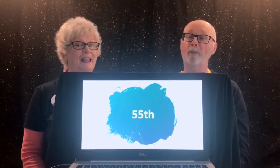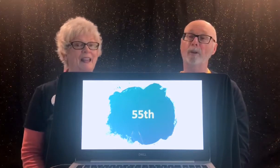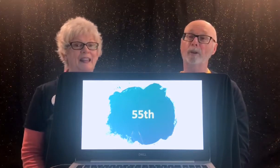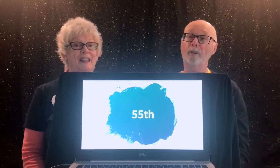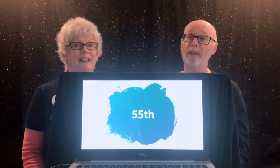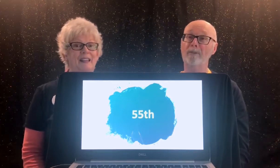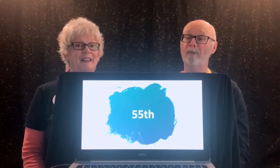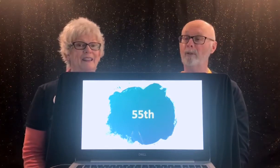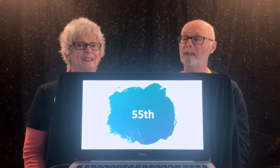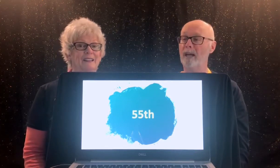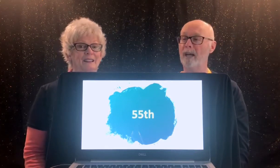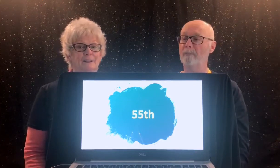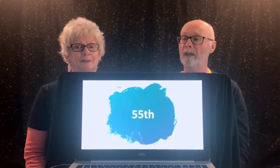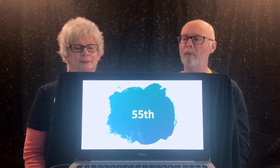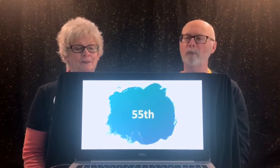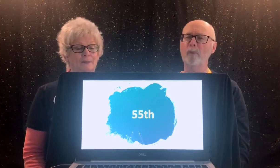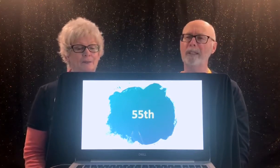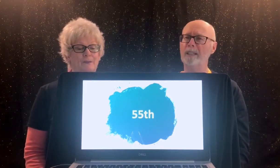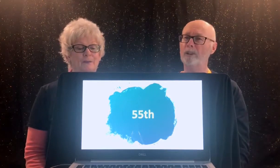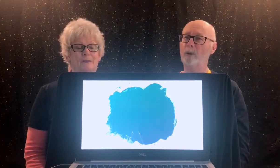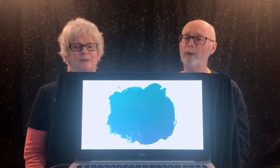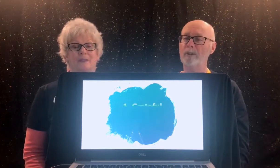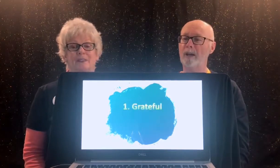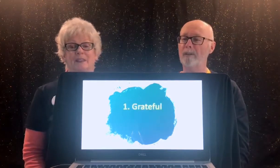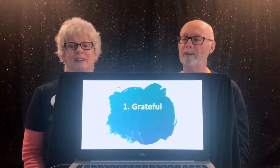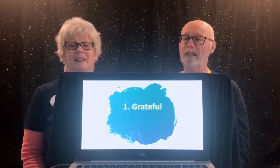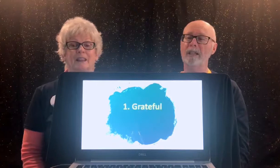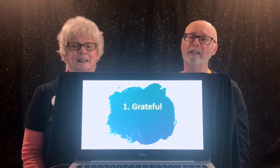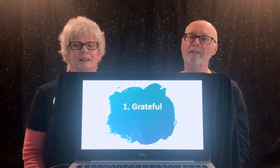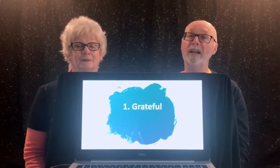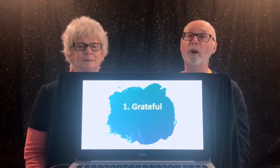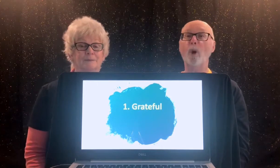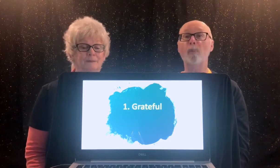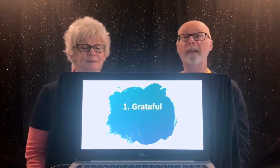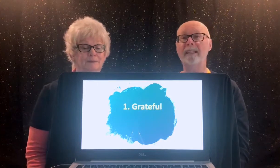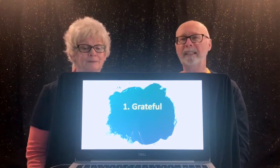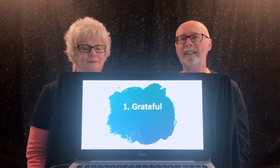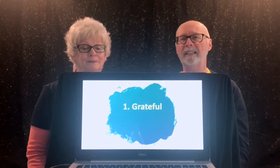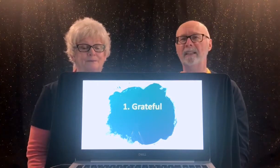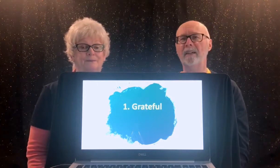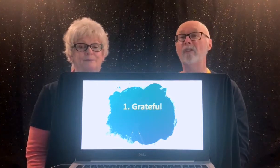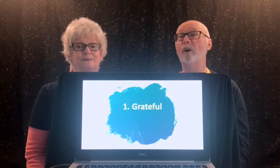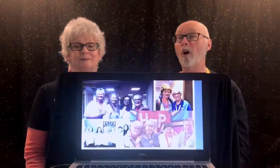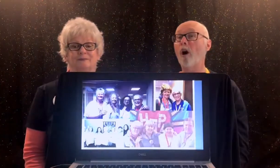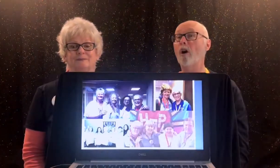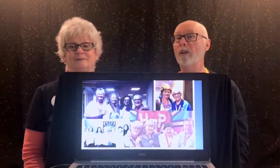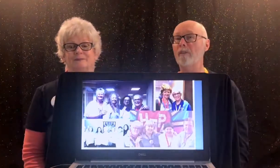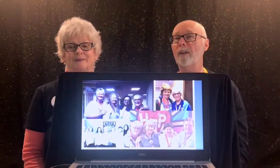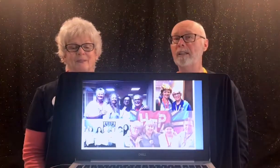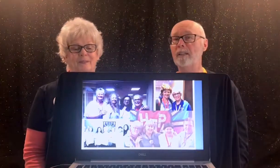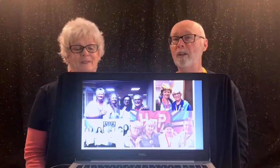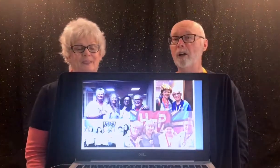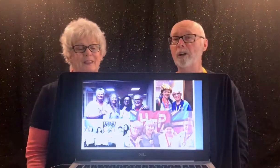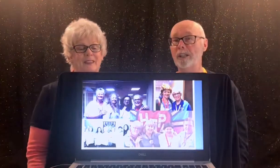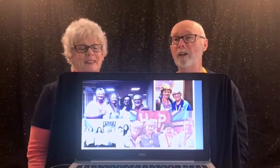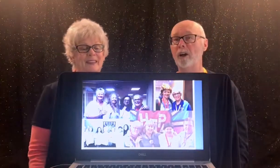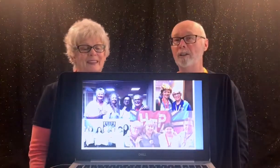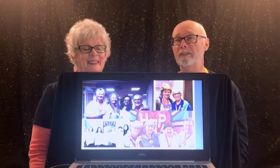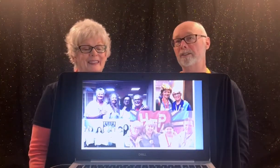we're grateful for a time when we can join with others to find hope and healing for all of our hurting hearts.